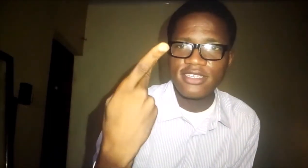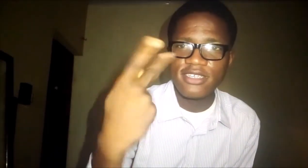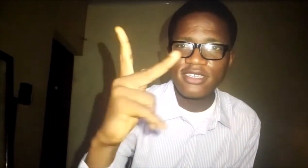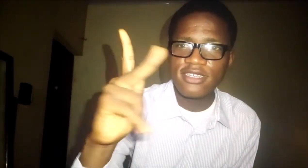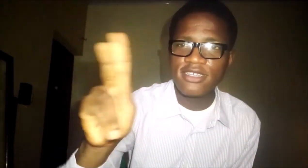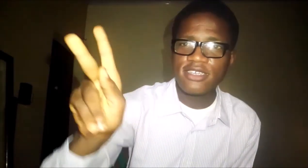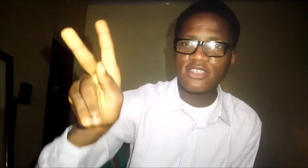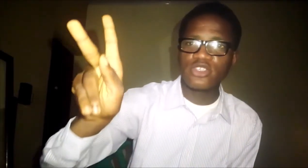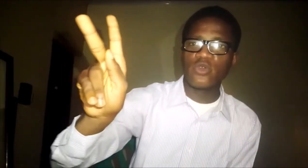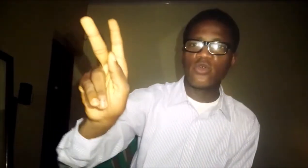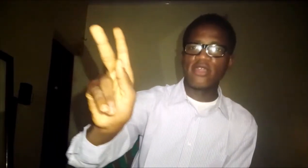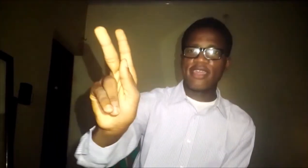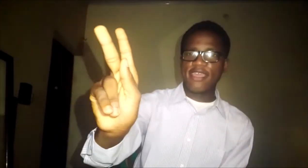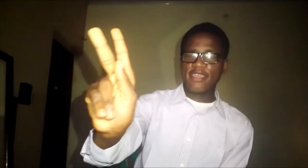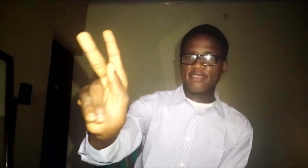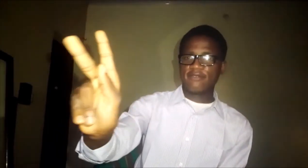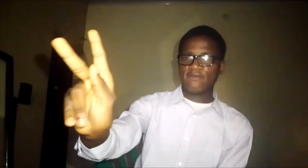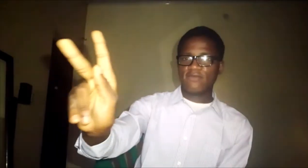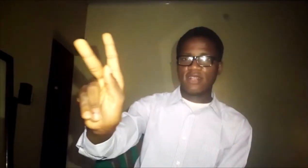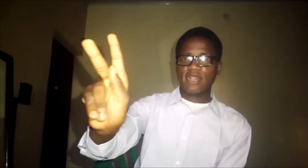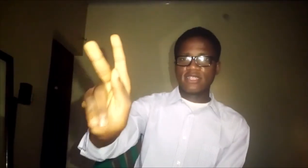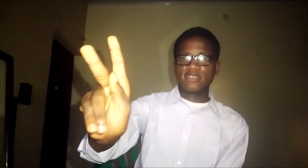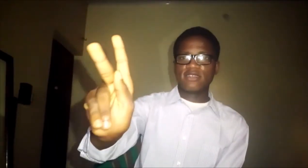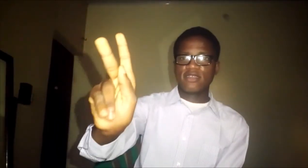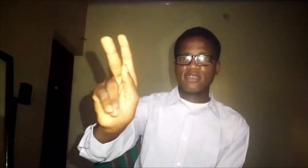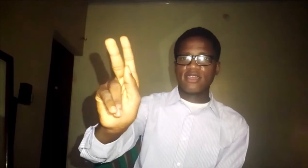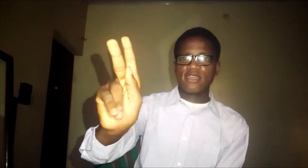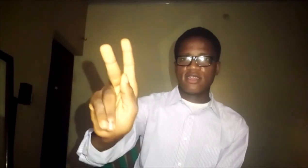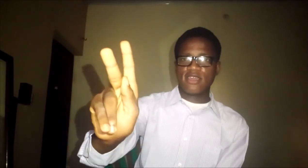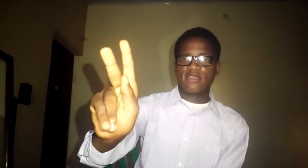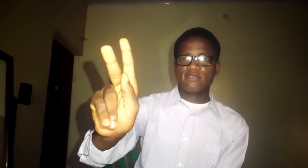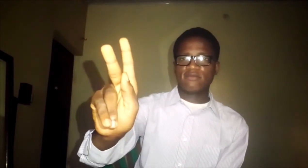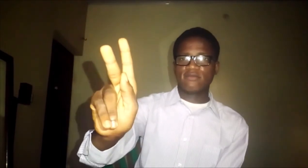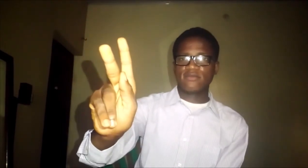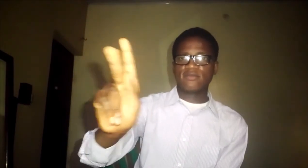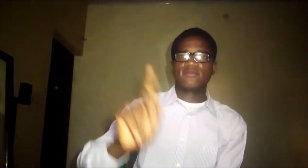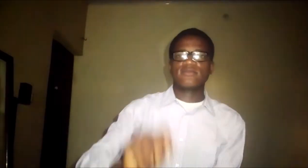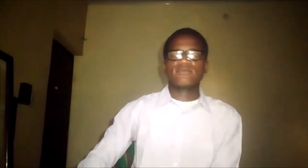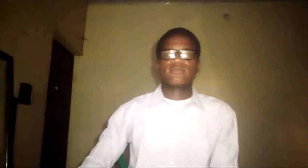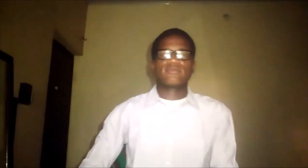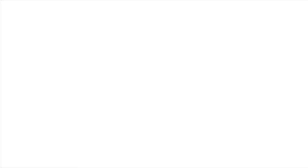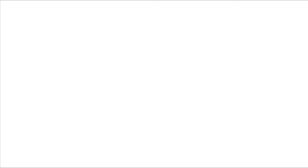See? So K. Letter K.